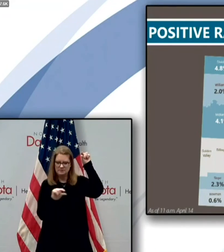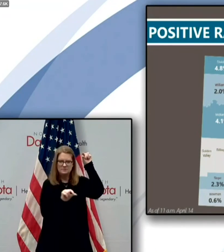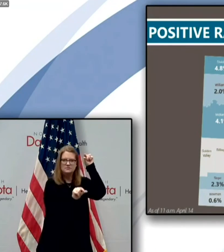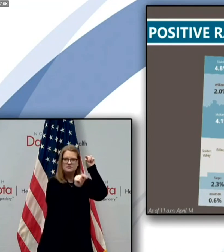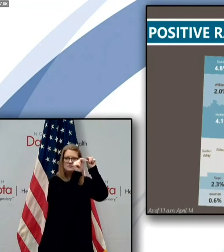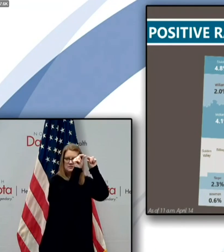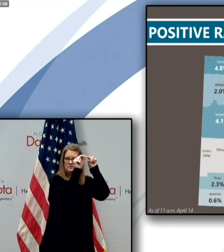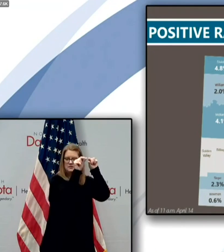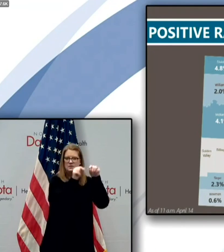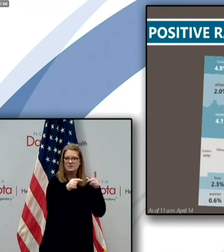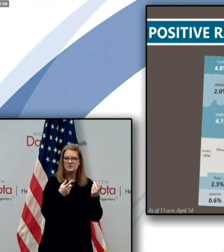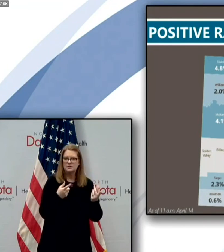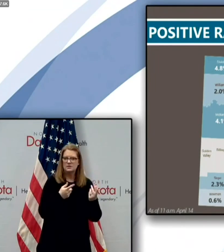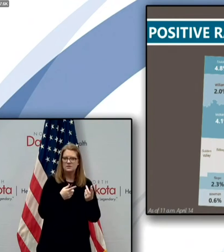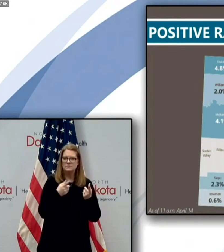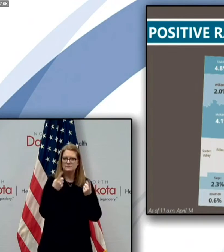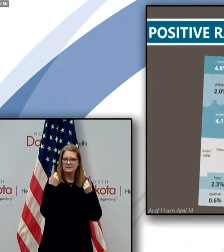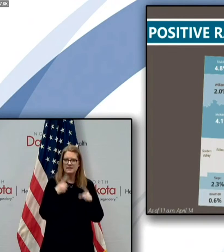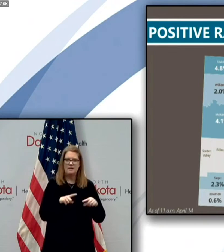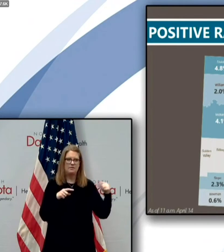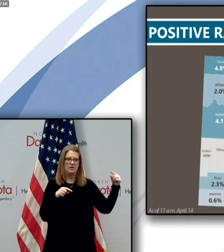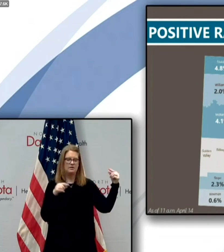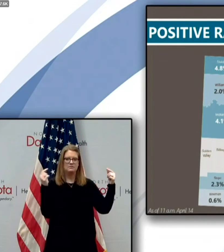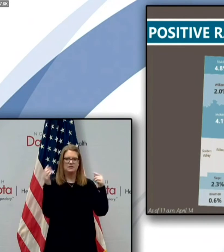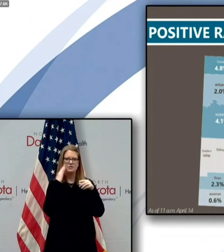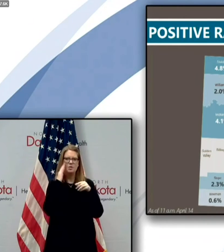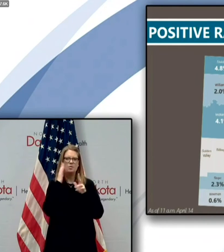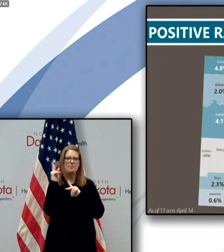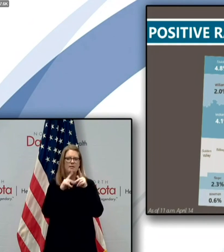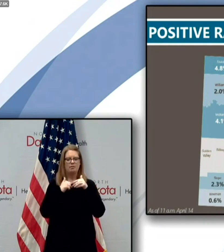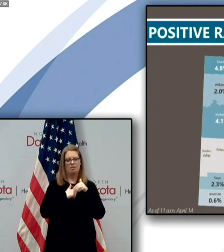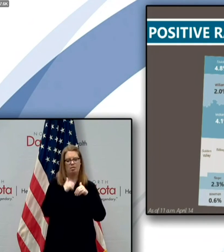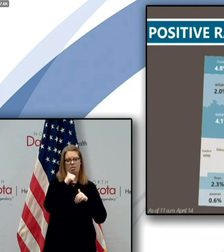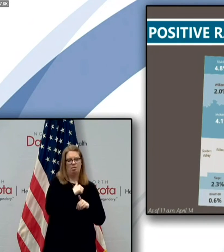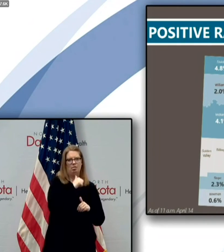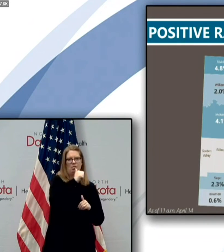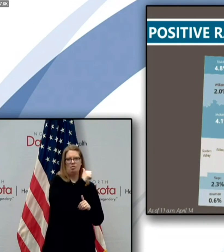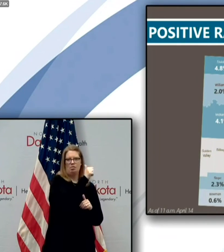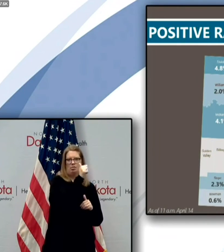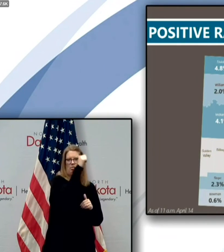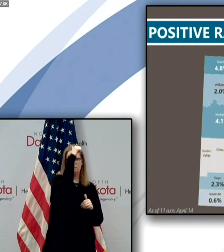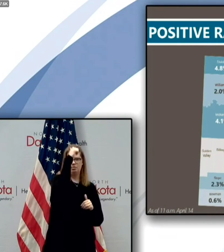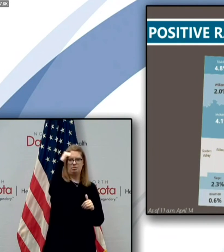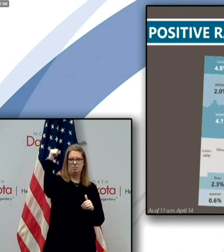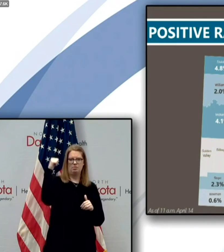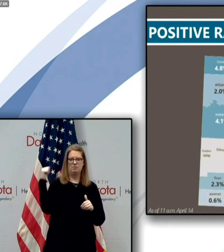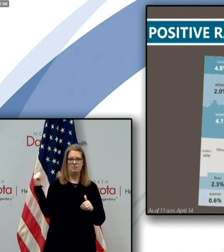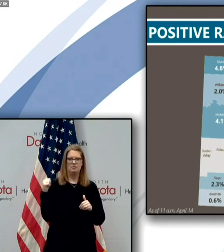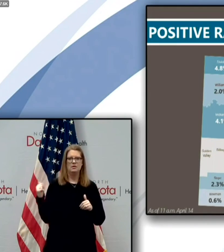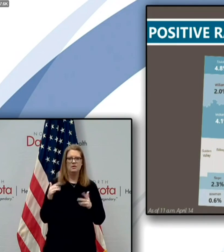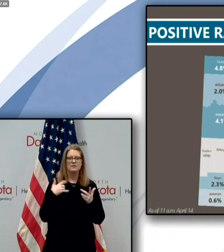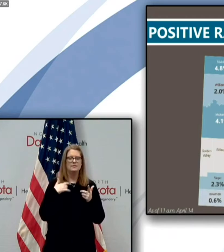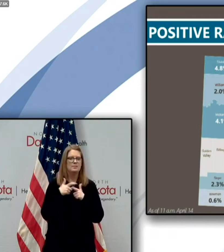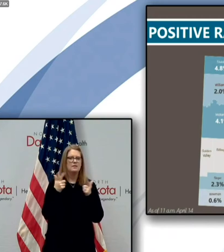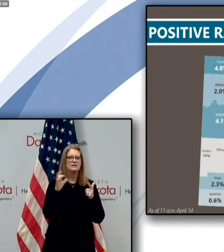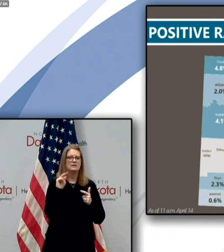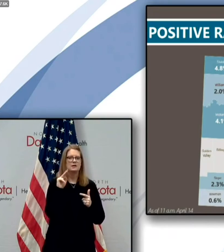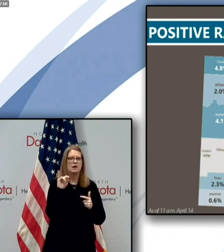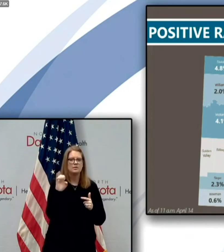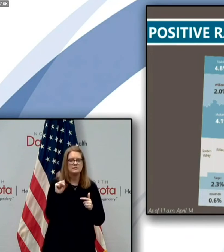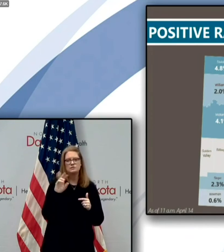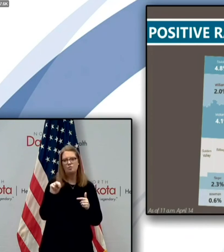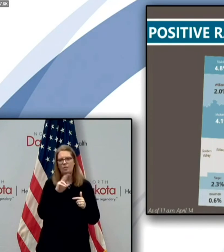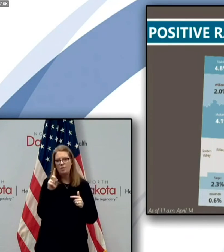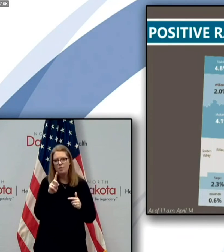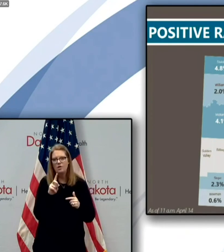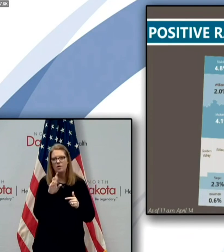those people, as they often do, come to North Dakota for health care. And we should also note that they're the largest of the counties that border North Dakota